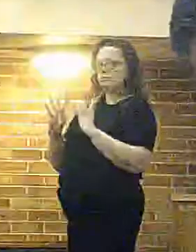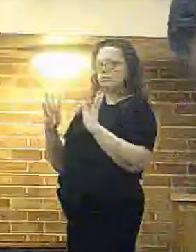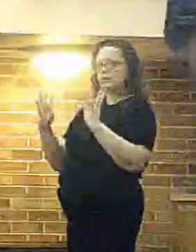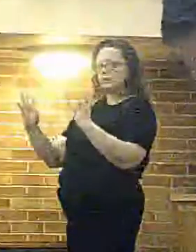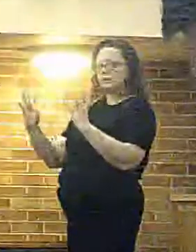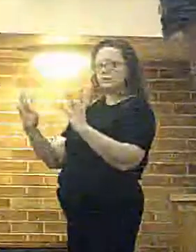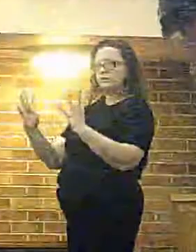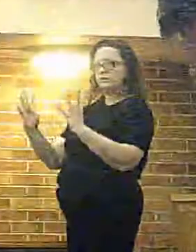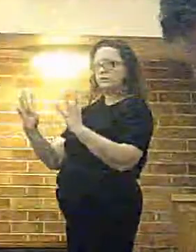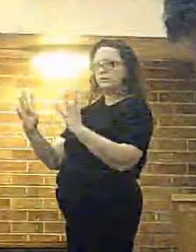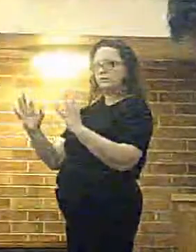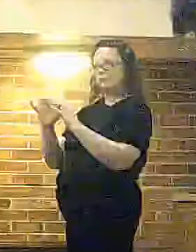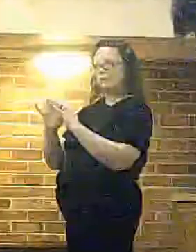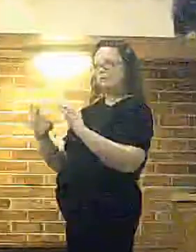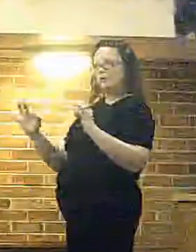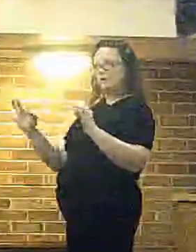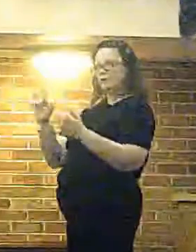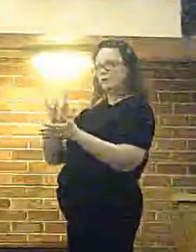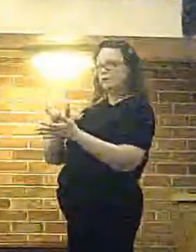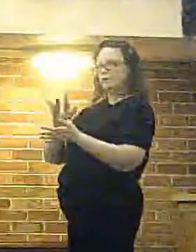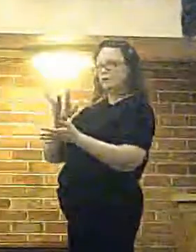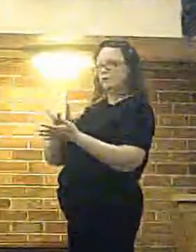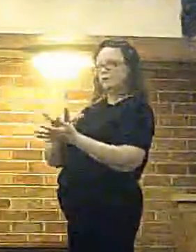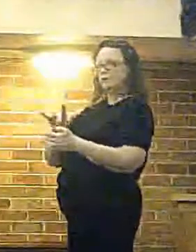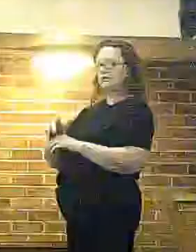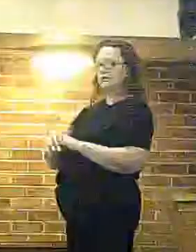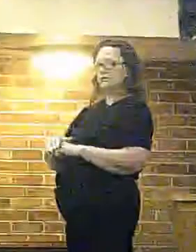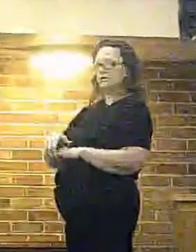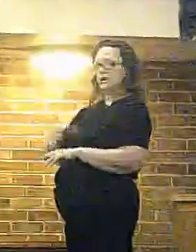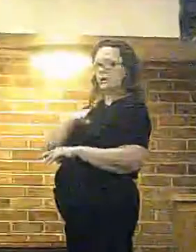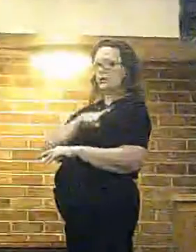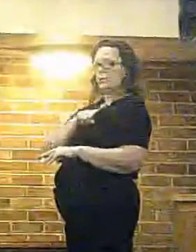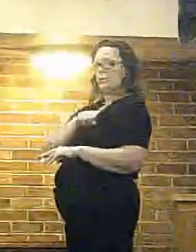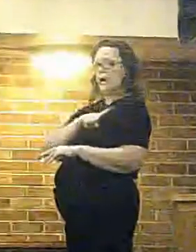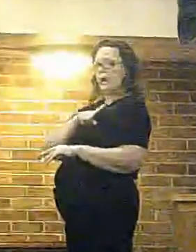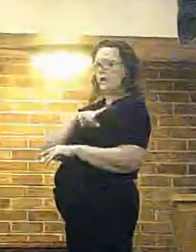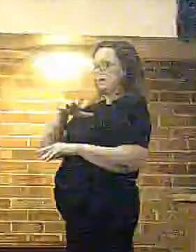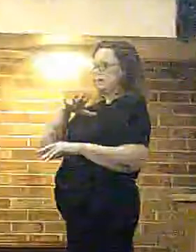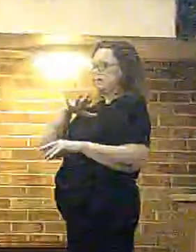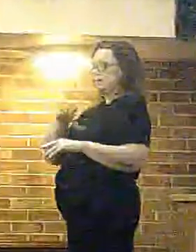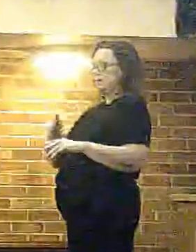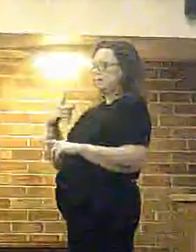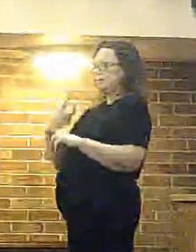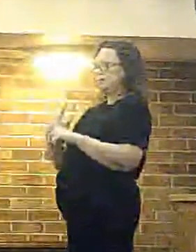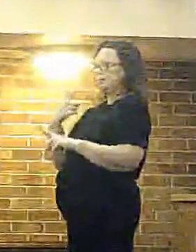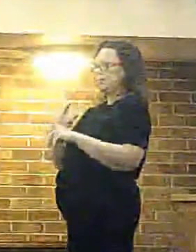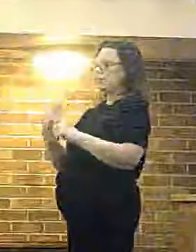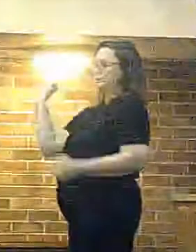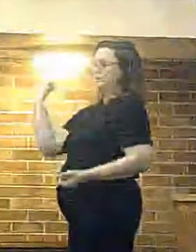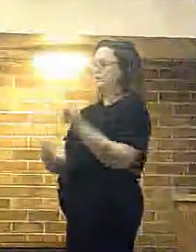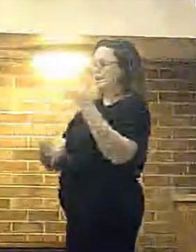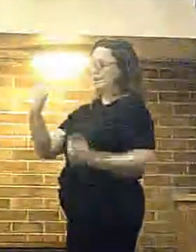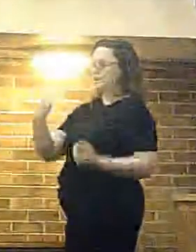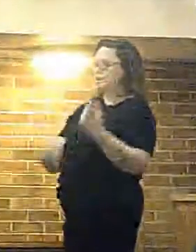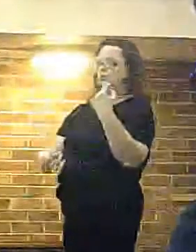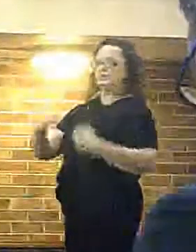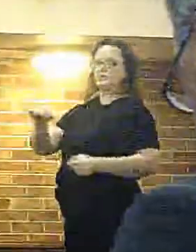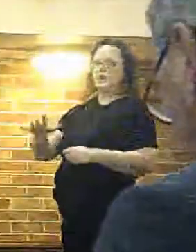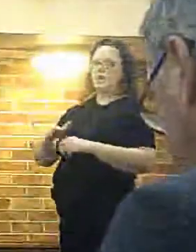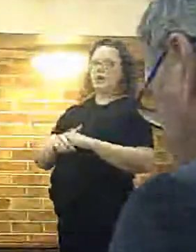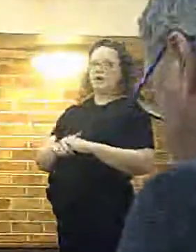little bit of peace in the centre of the village. Why would we want emergency vehicles coming out into the middle of the village?